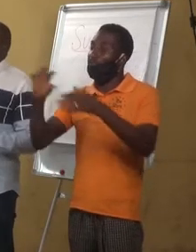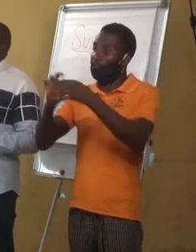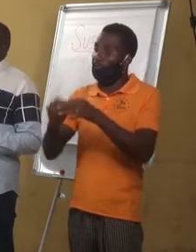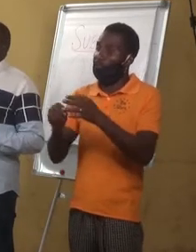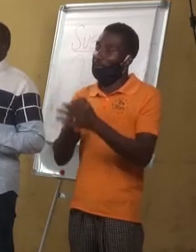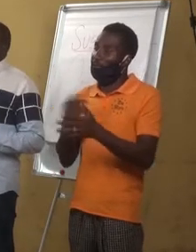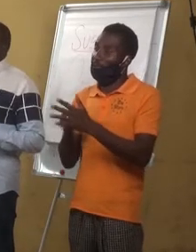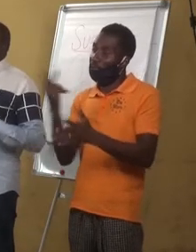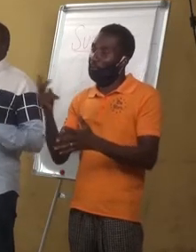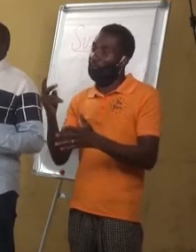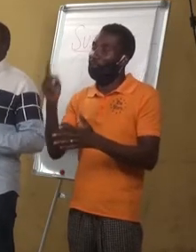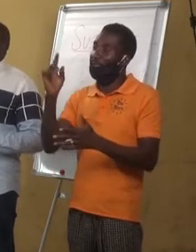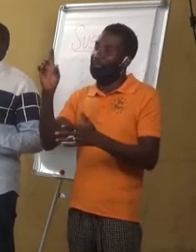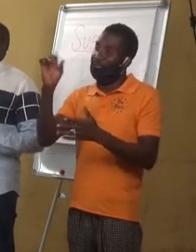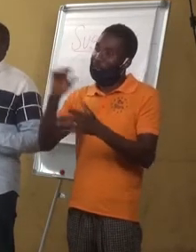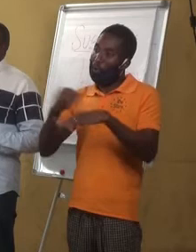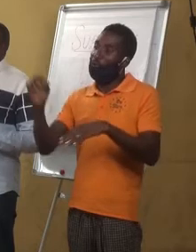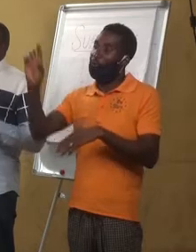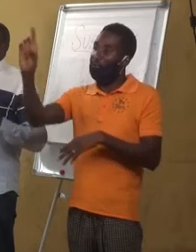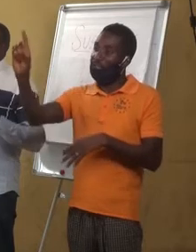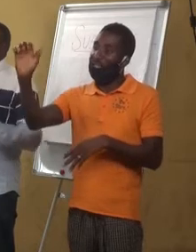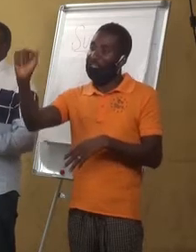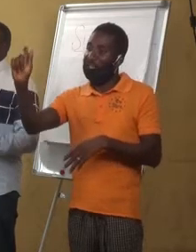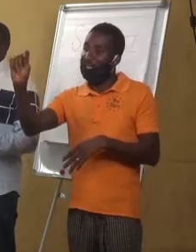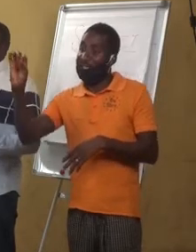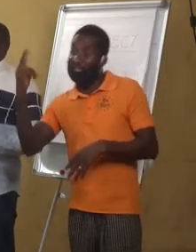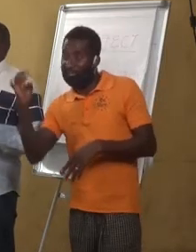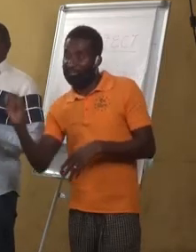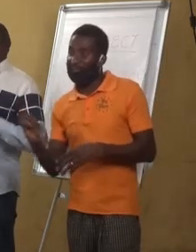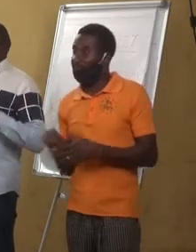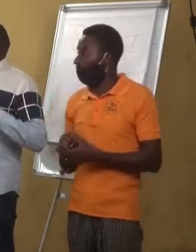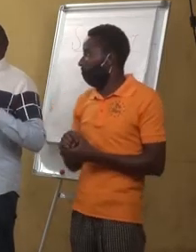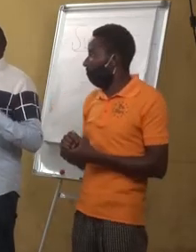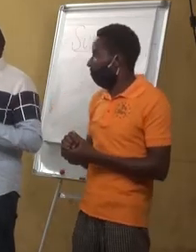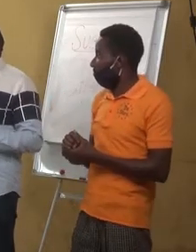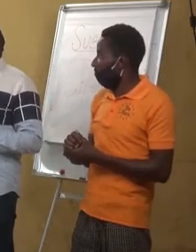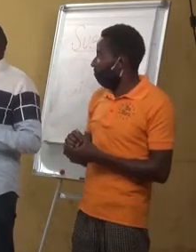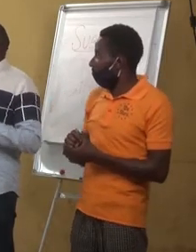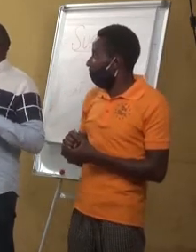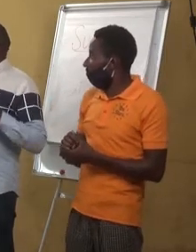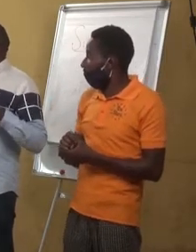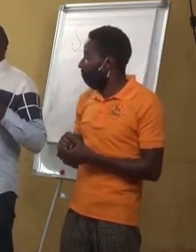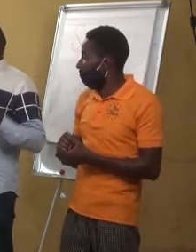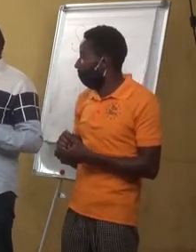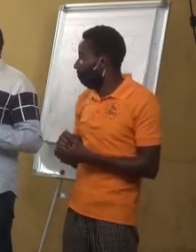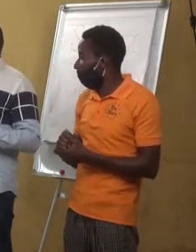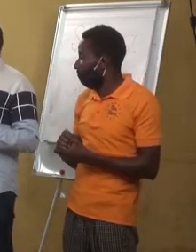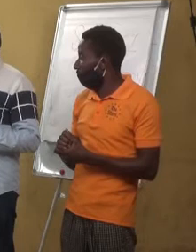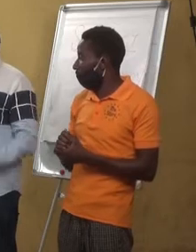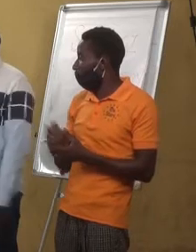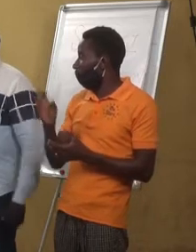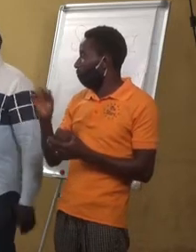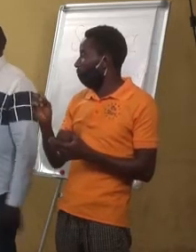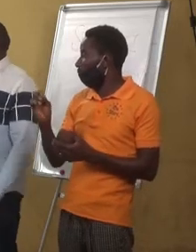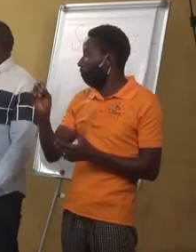the second one known as the dative. If you don't want to call it dative, you can call it the coordinate covalent